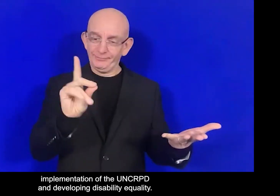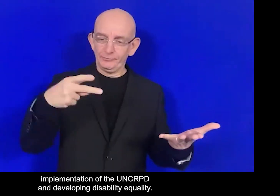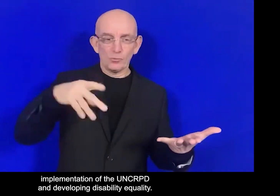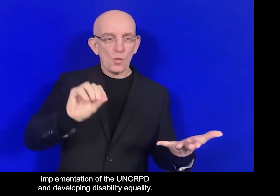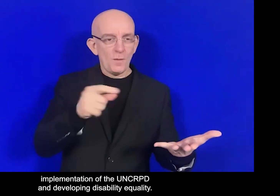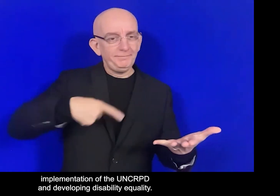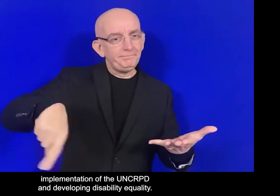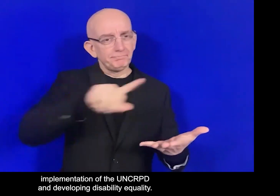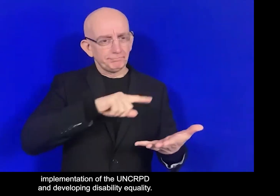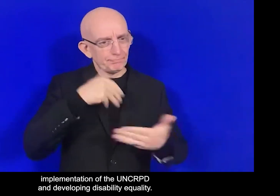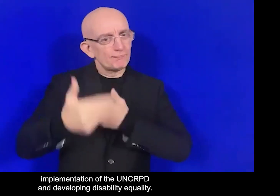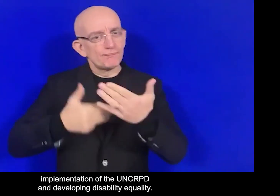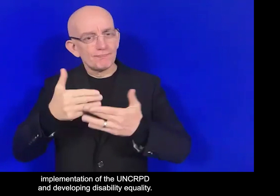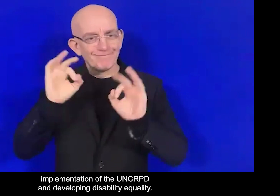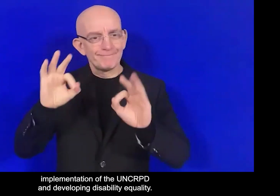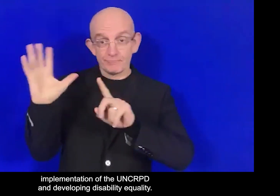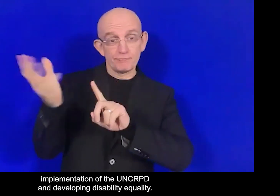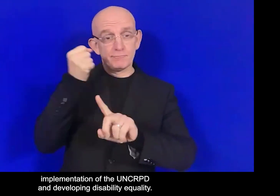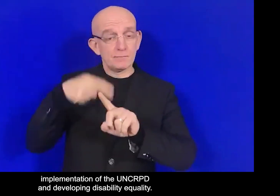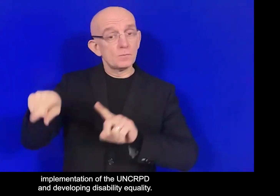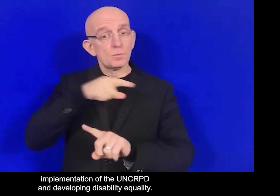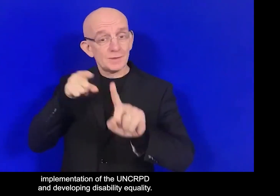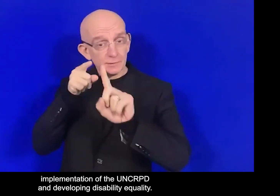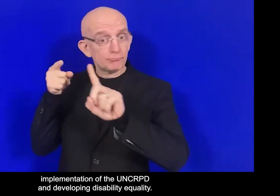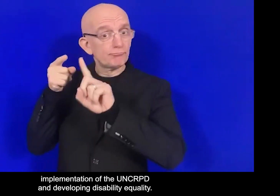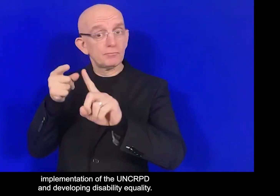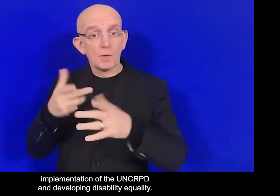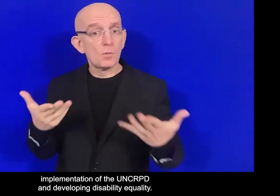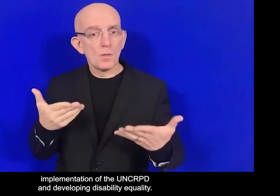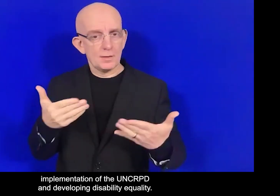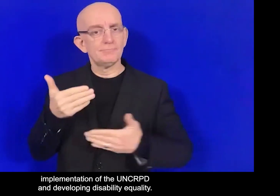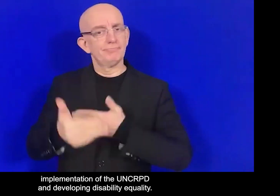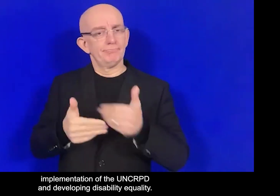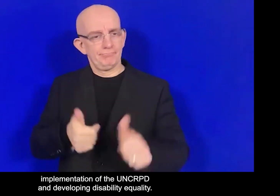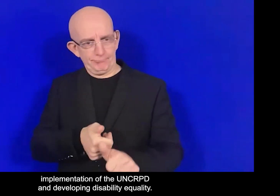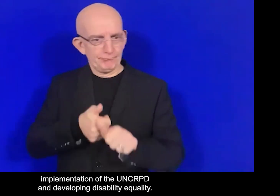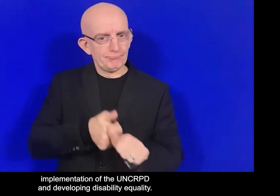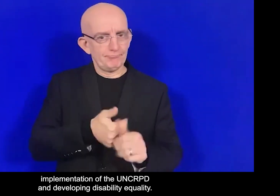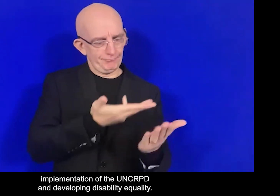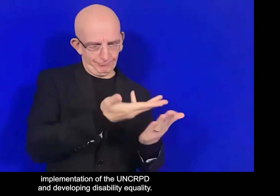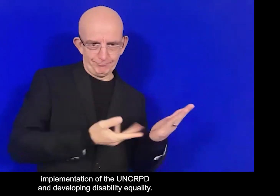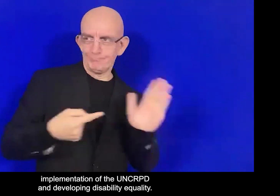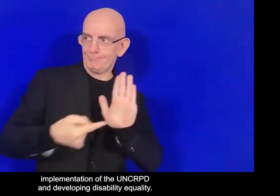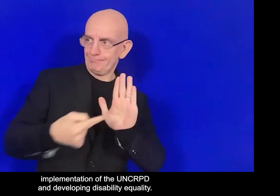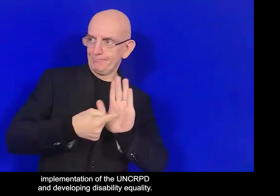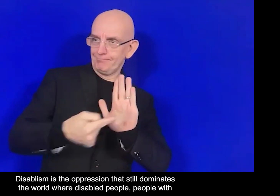the UNCRPD and developing disability equality.